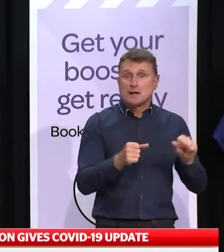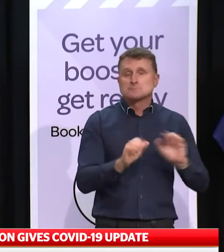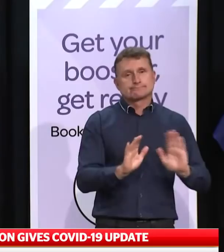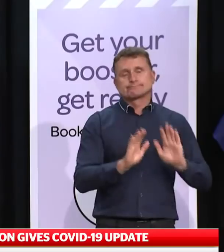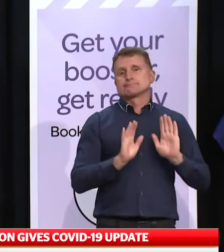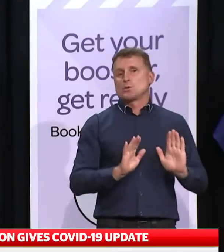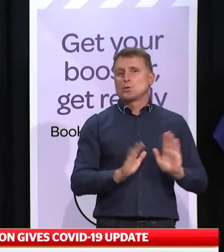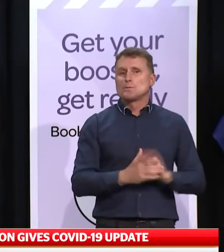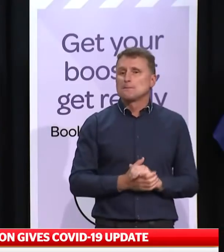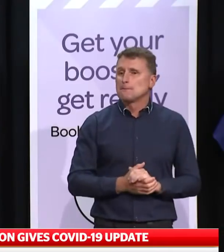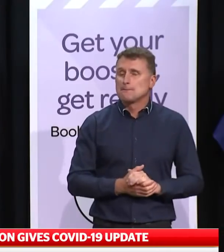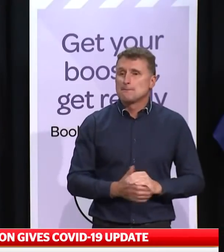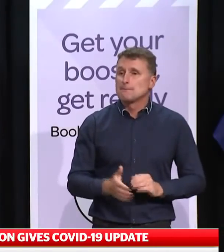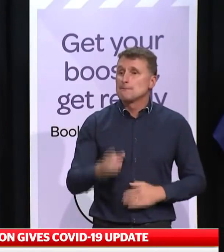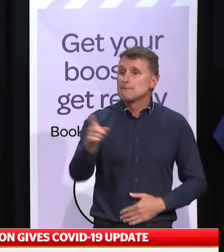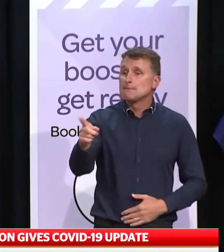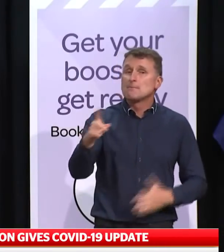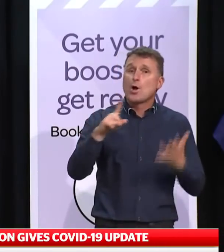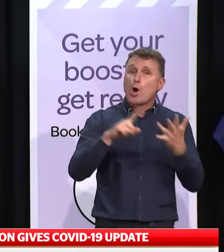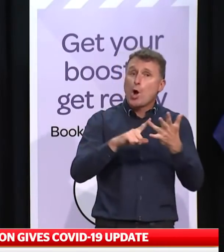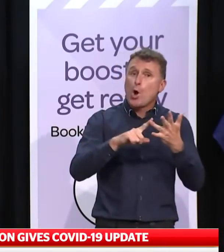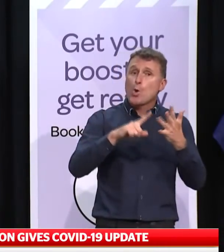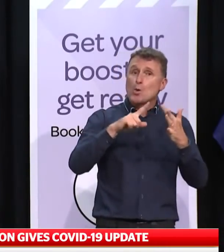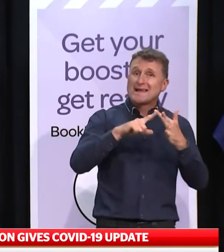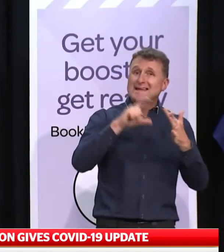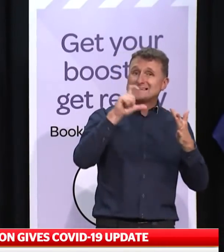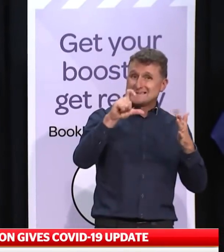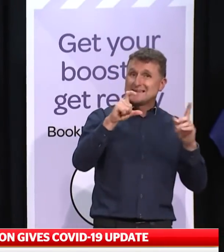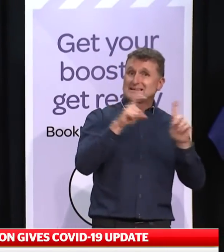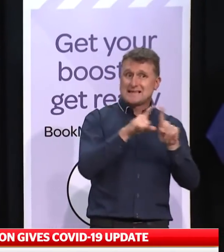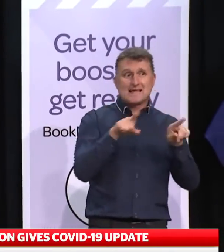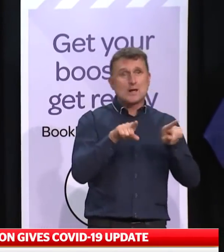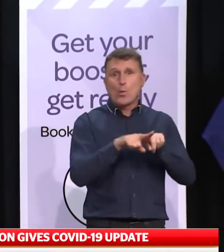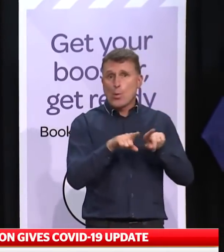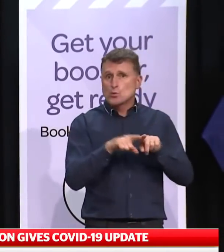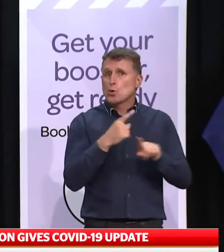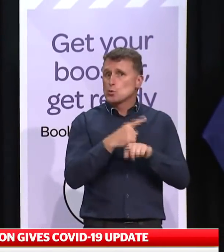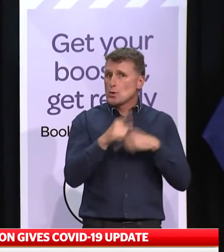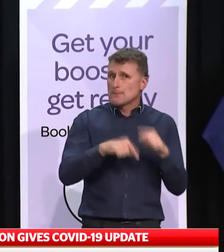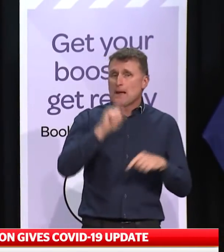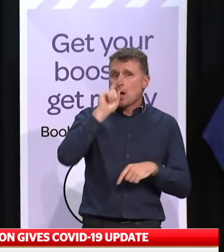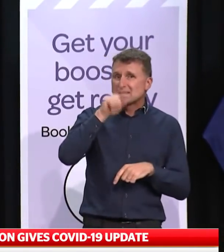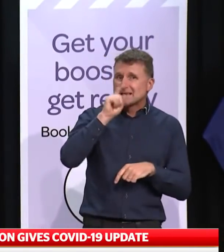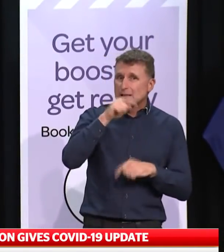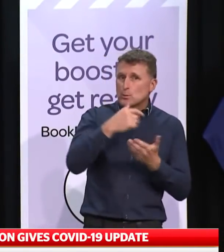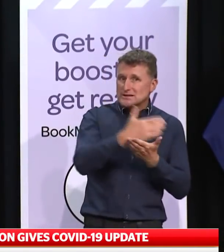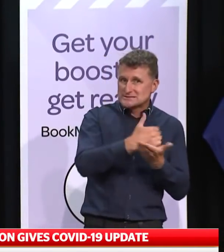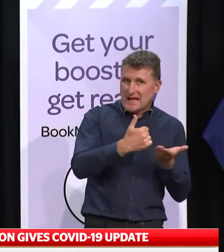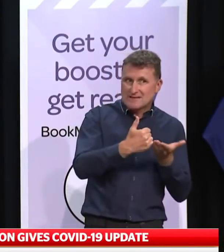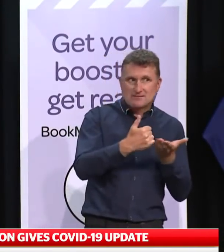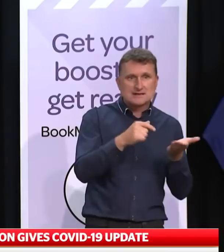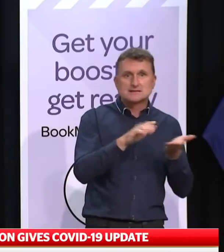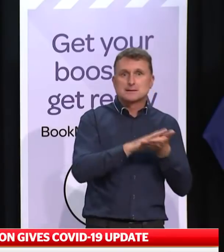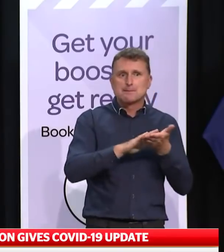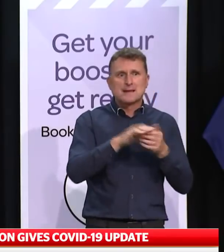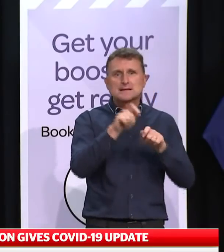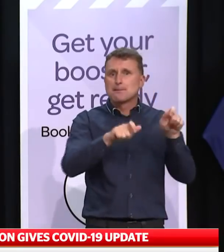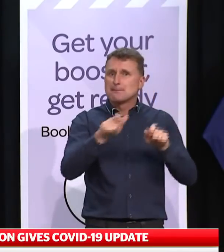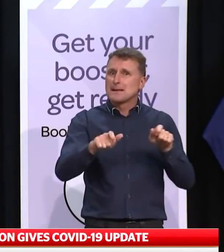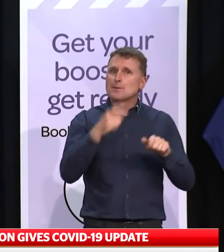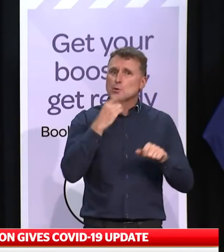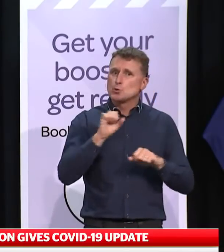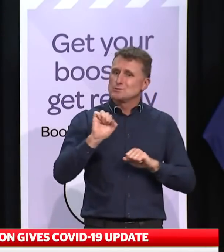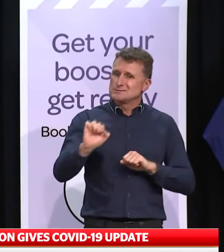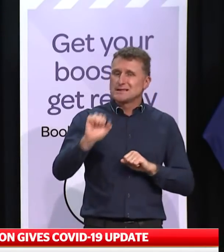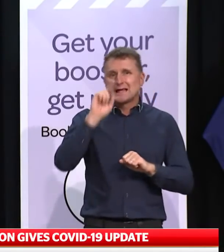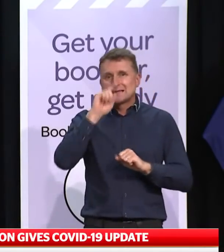OECD today also pushed back against Kiwi savings. Savings being used for housing deposits, residential, that's